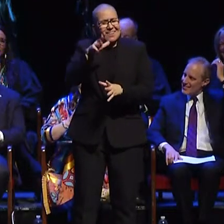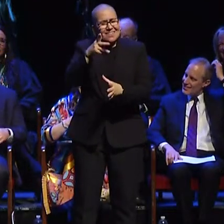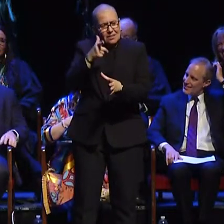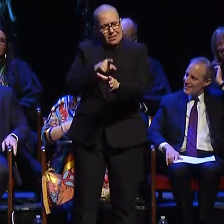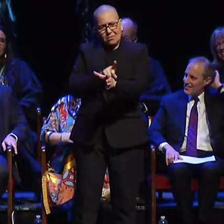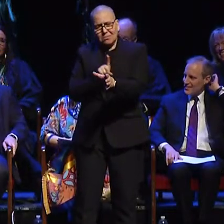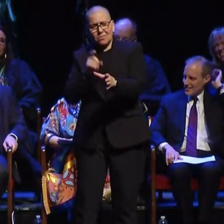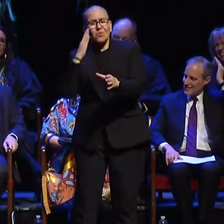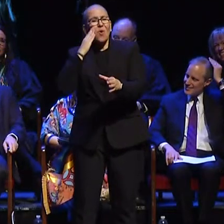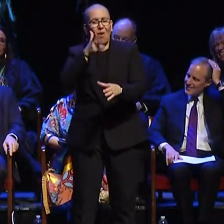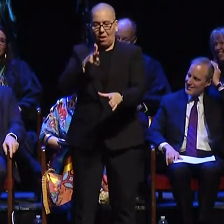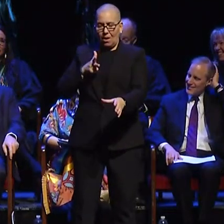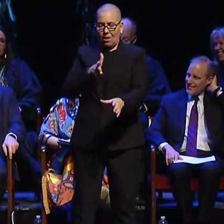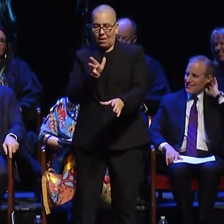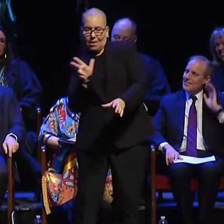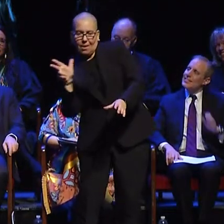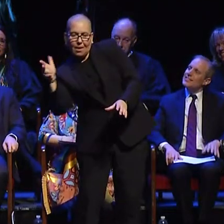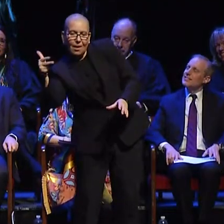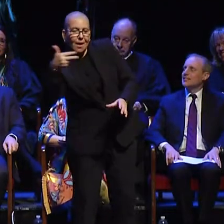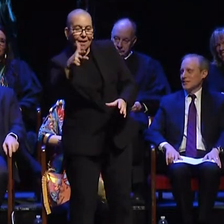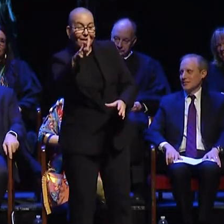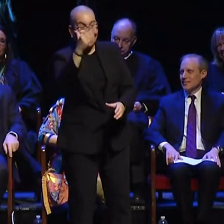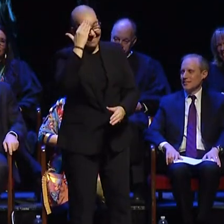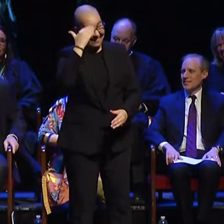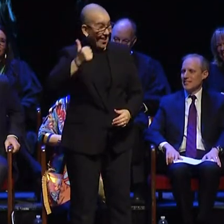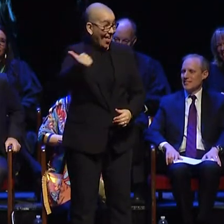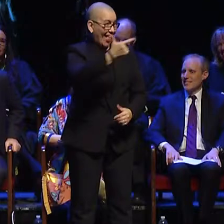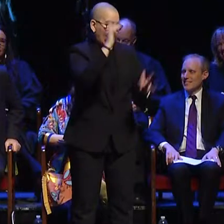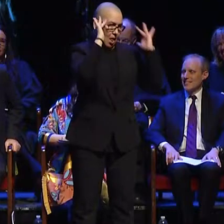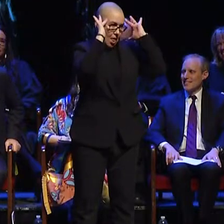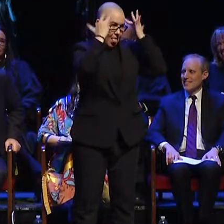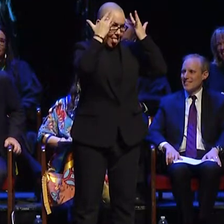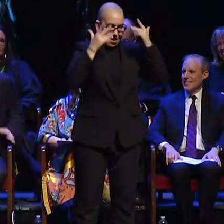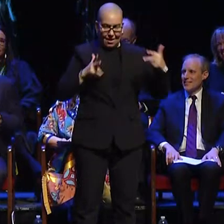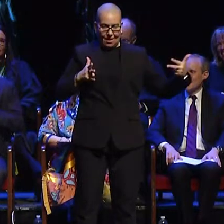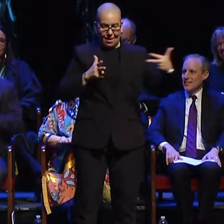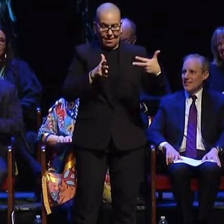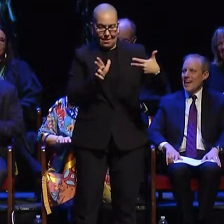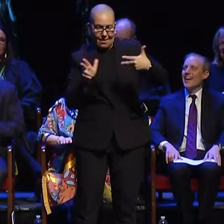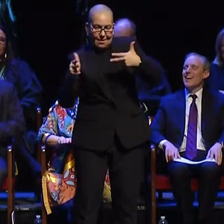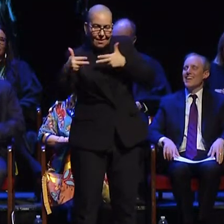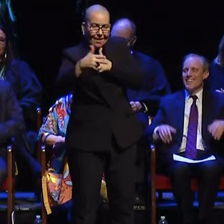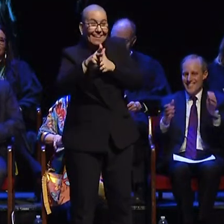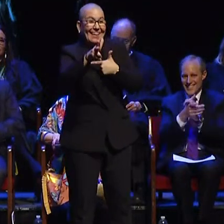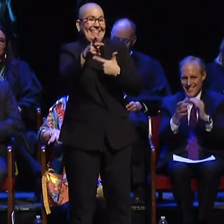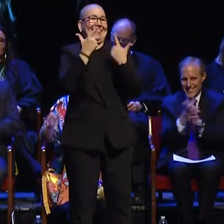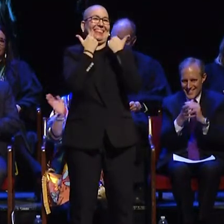local. That is where the opportunity is and the action is. Let's hear it for that. Yeah, let's hear it for